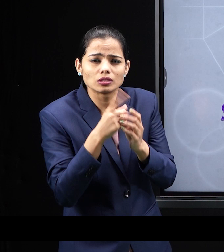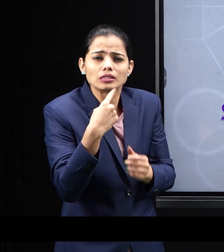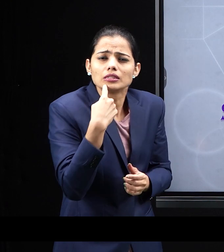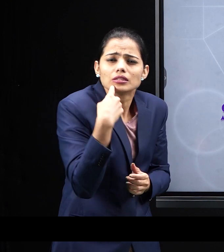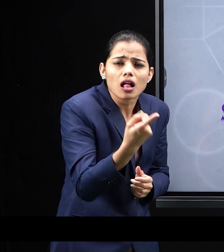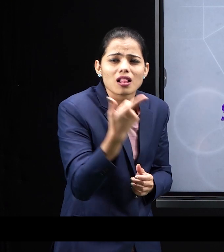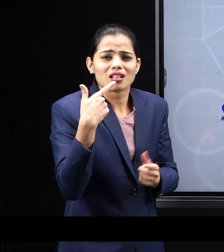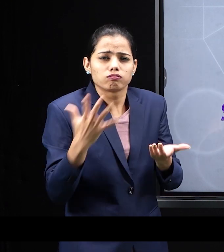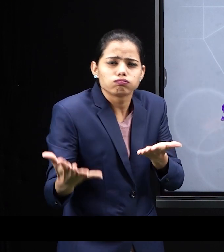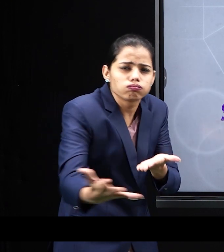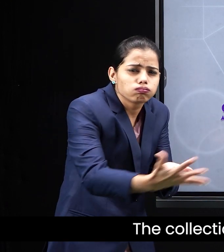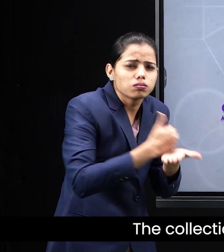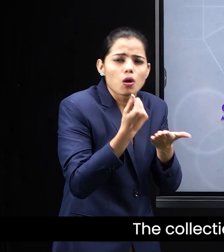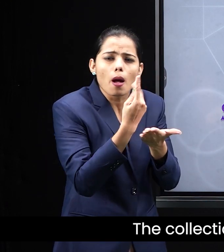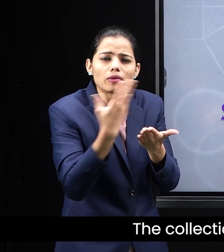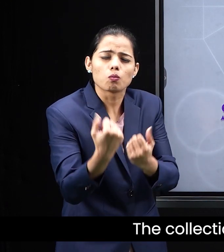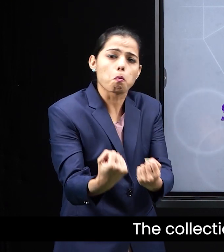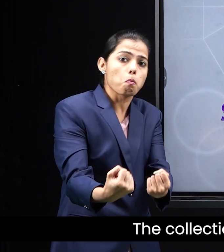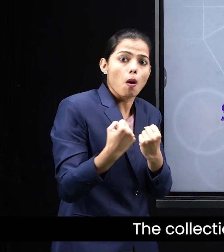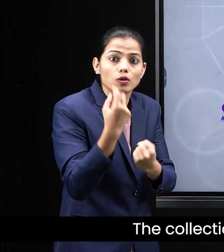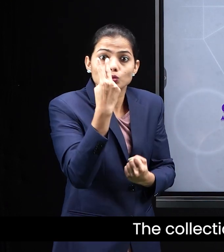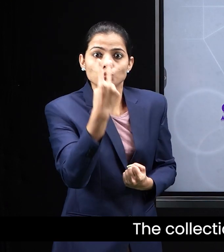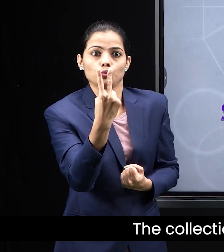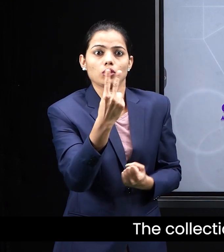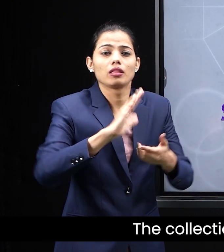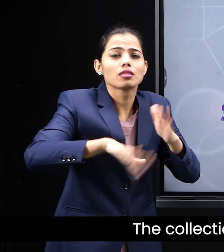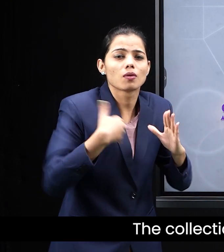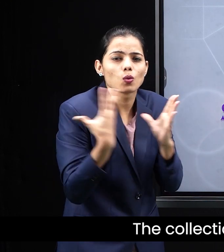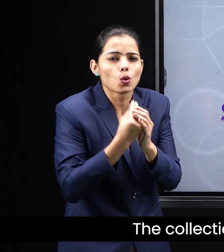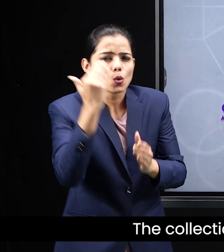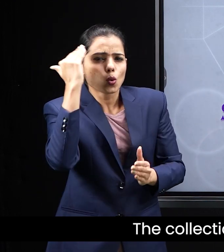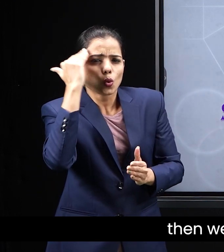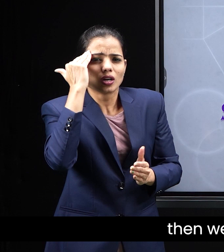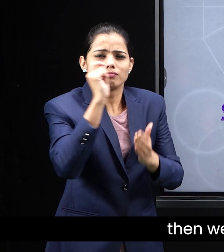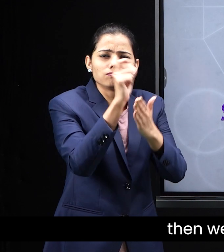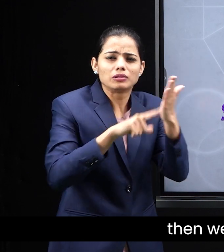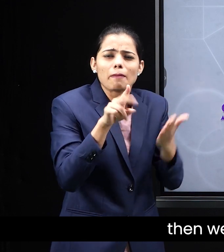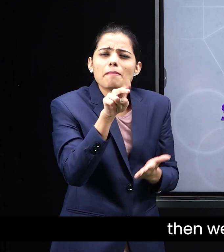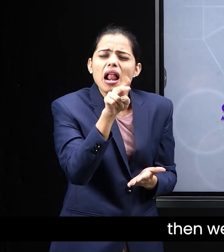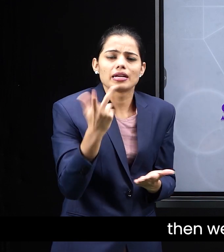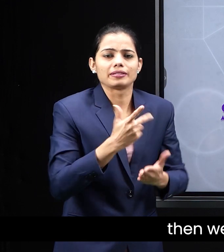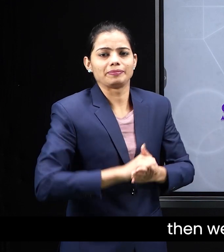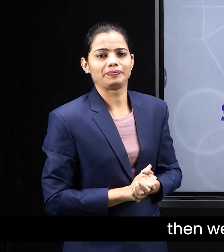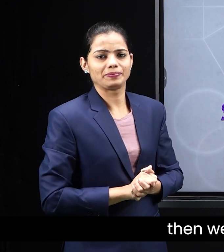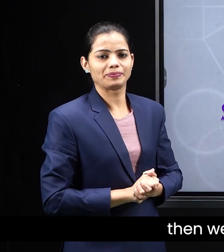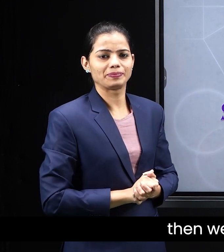explicitly say the collection of numbers that are powers of 2, then we knew that the latter is